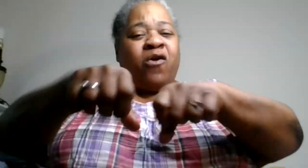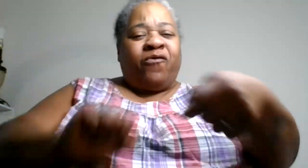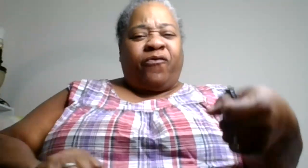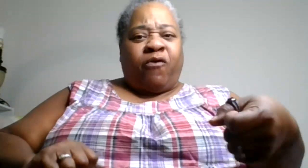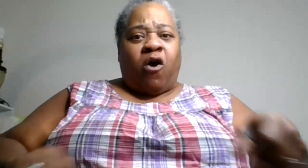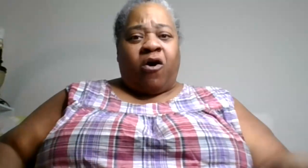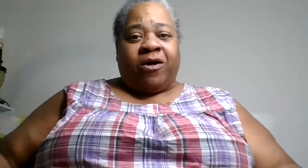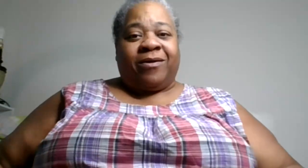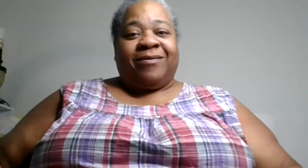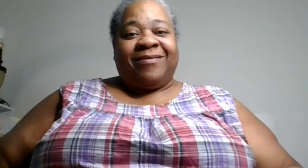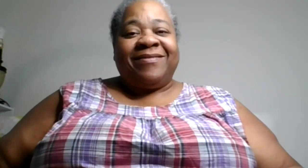Frog.